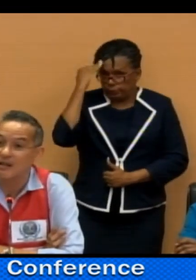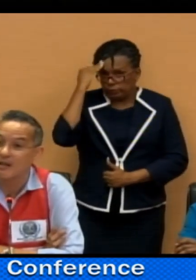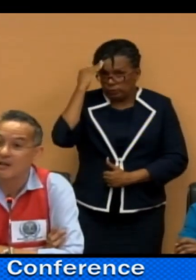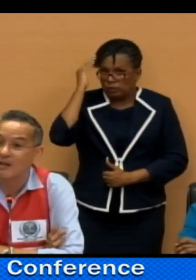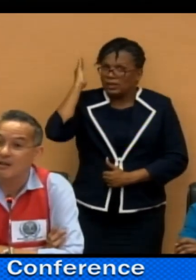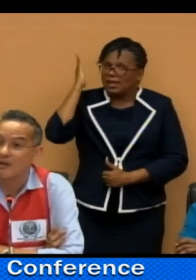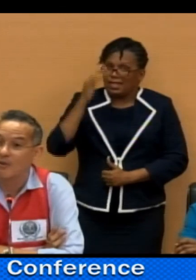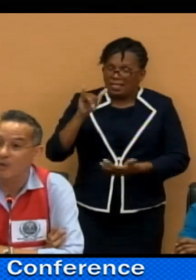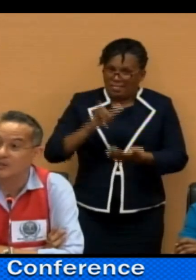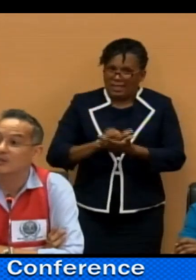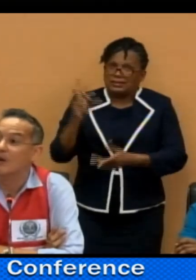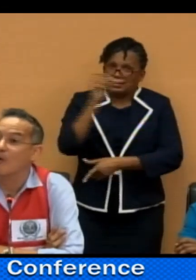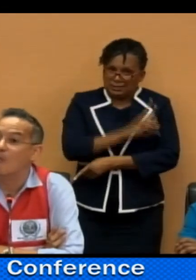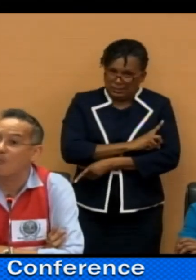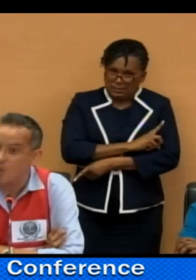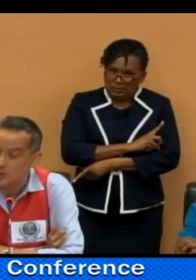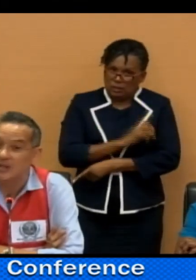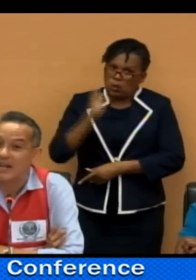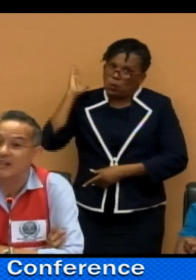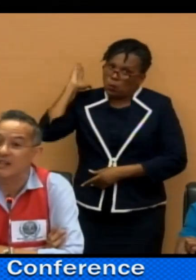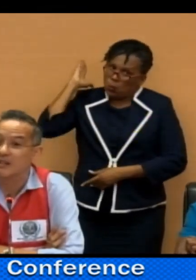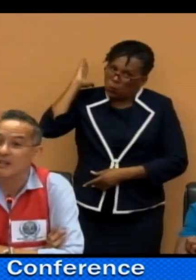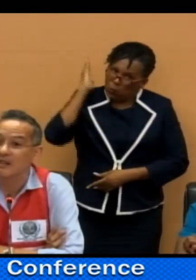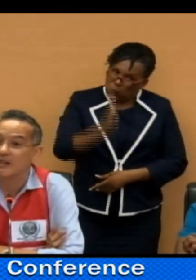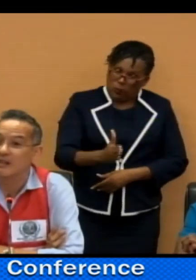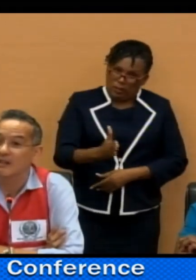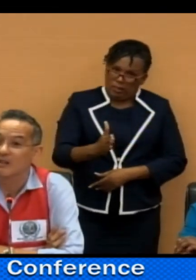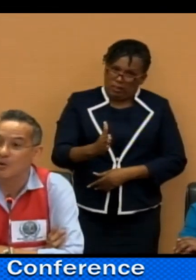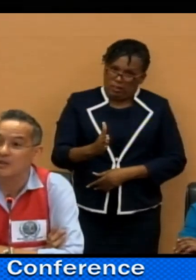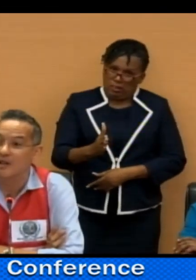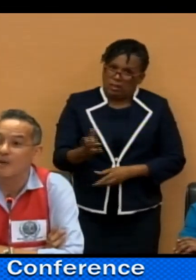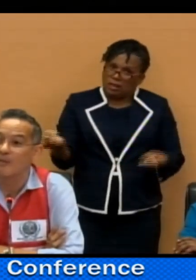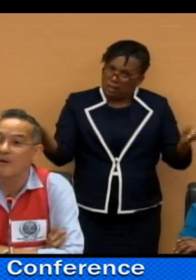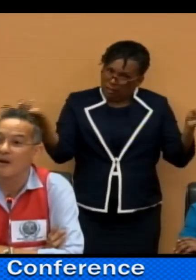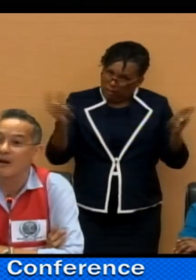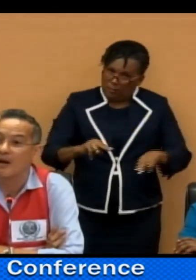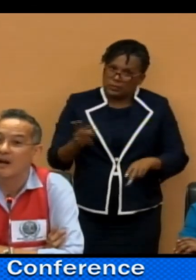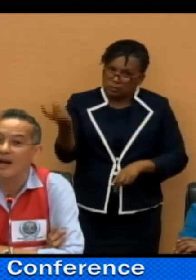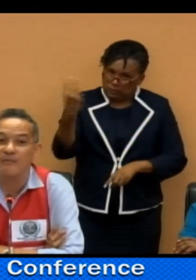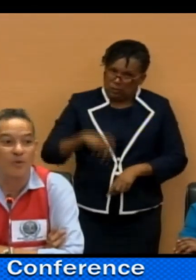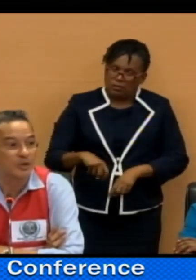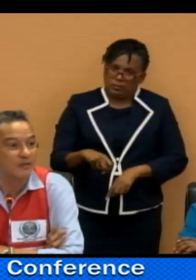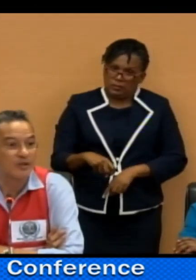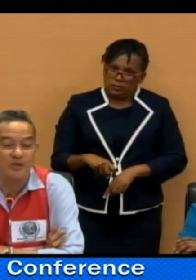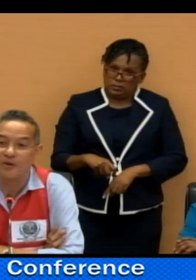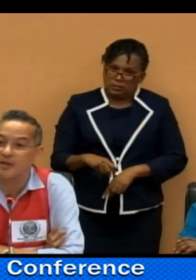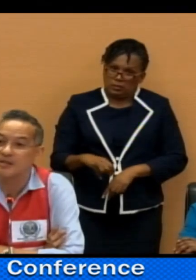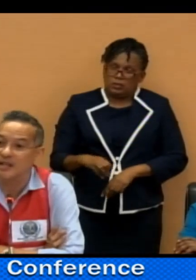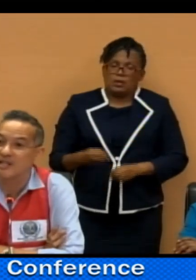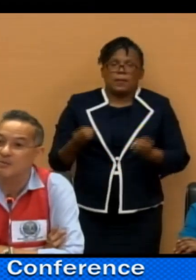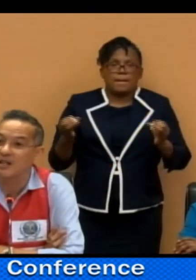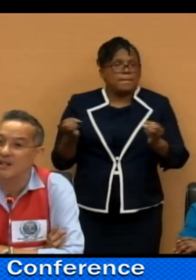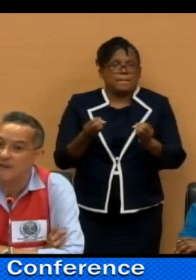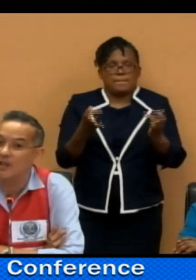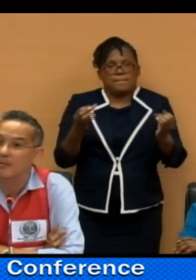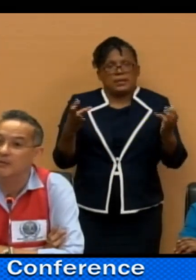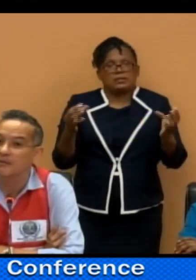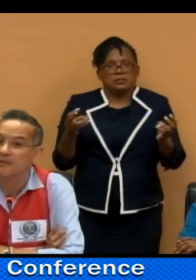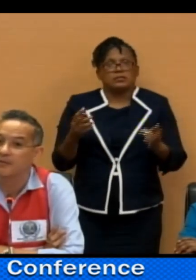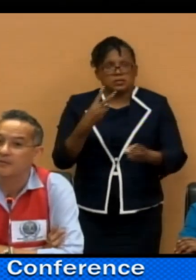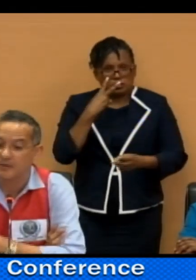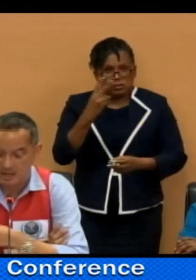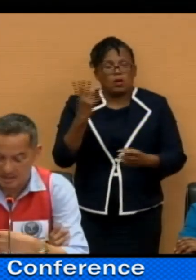day was most likely going to come, and most of us saw this day as being